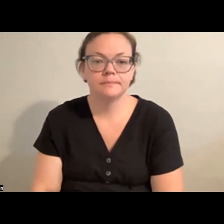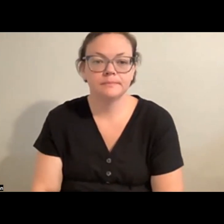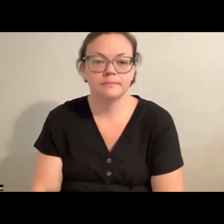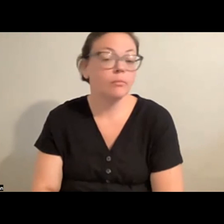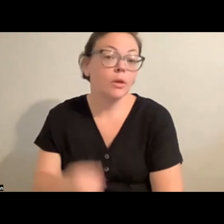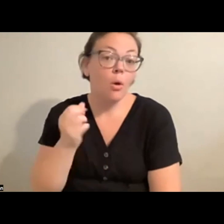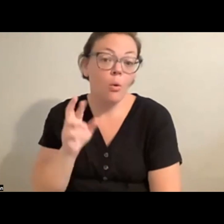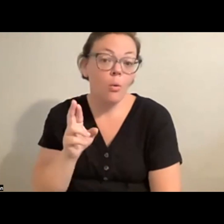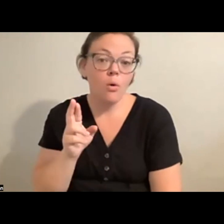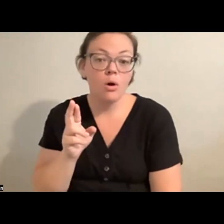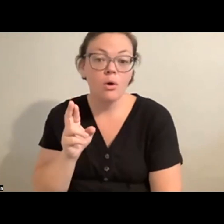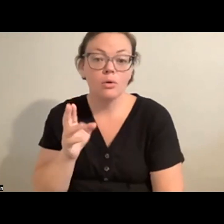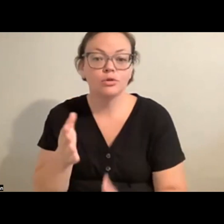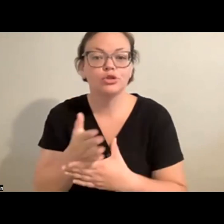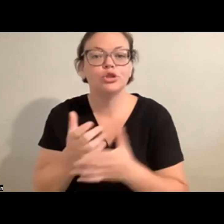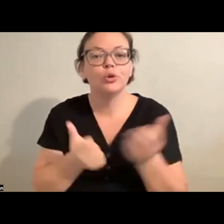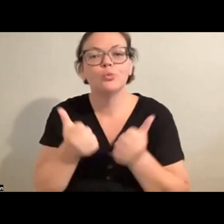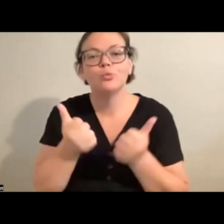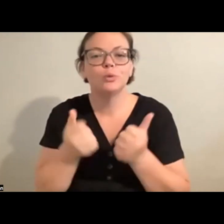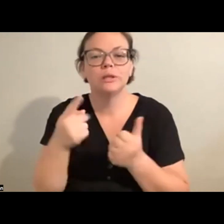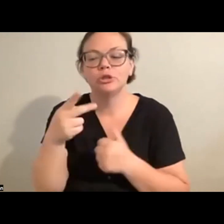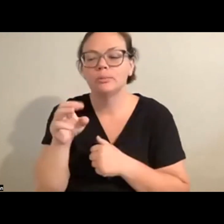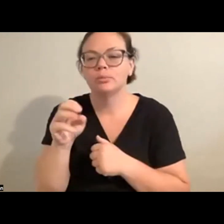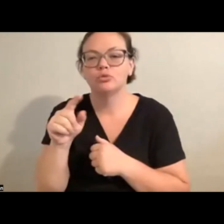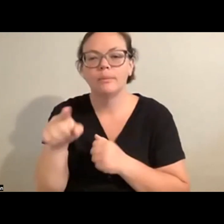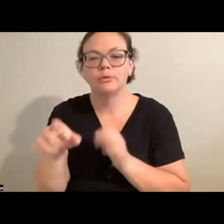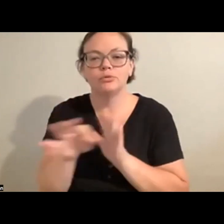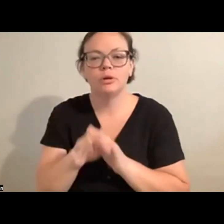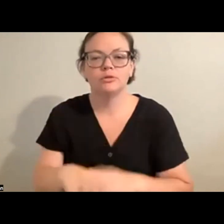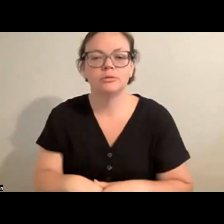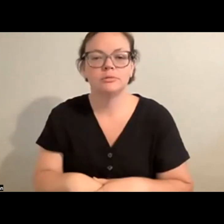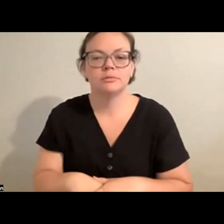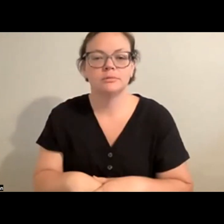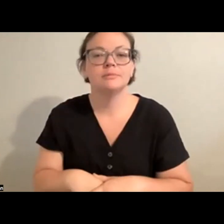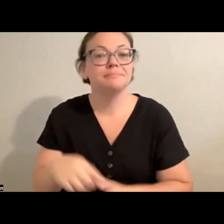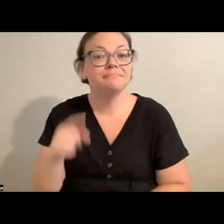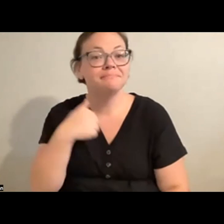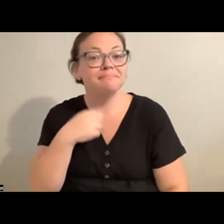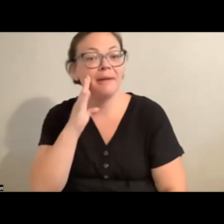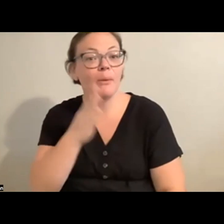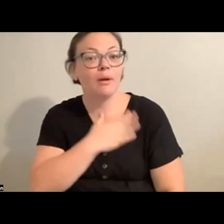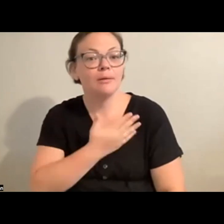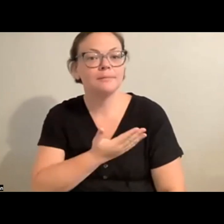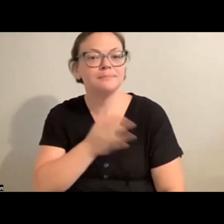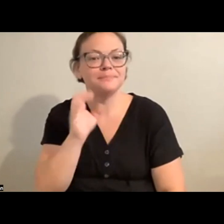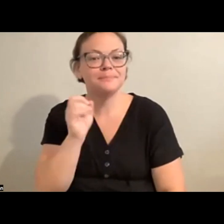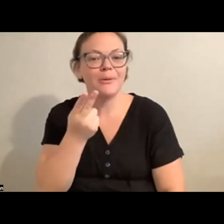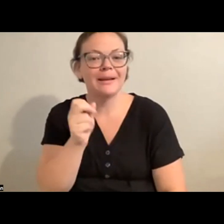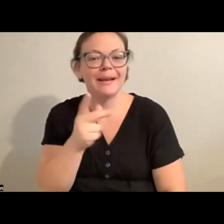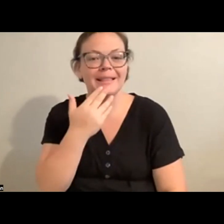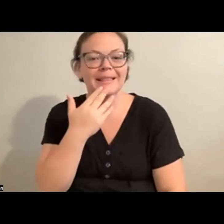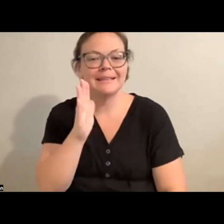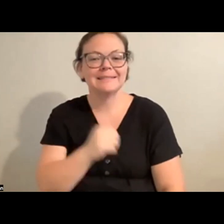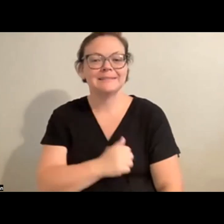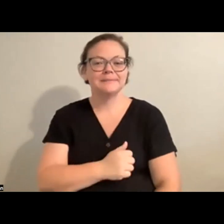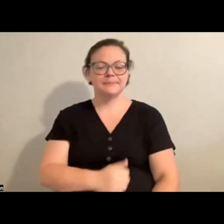Or share which prompt you chose. I'll share a little bit. Oh, hey, thanks, Sarah.